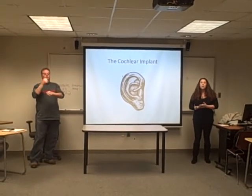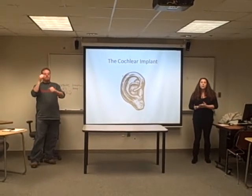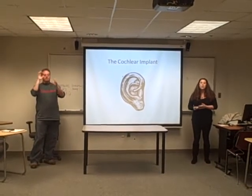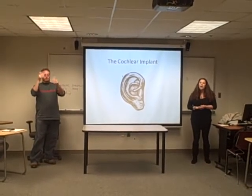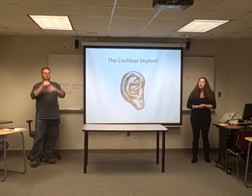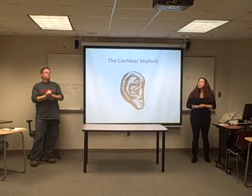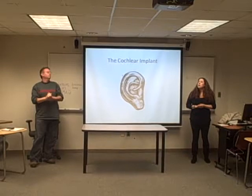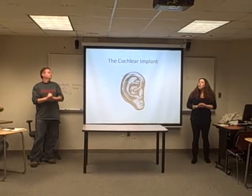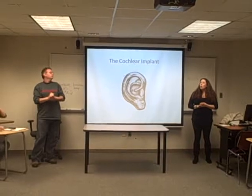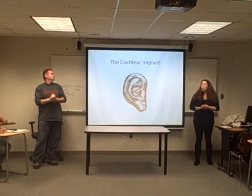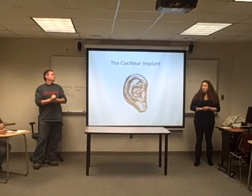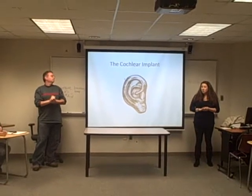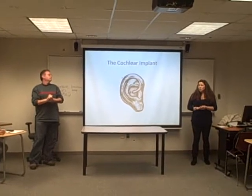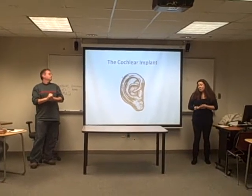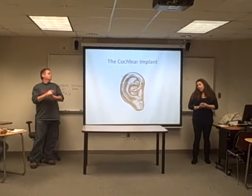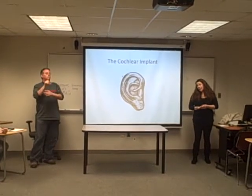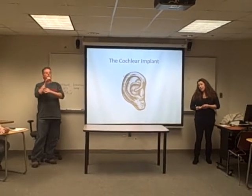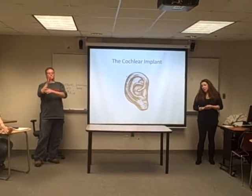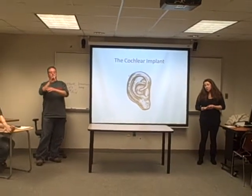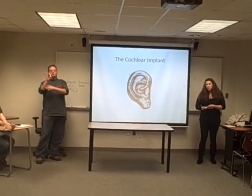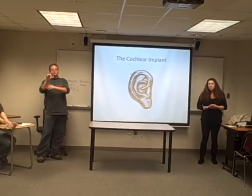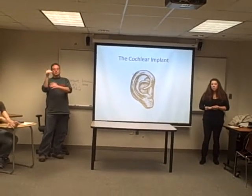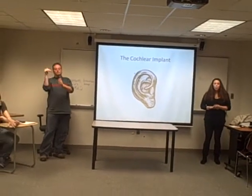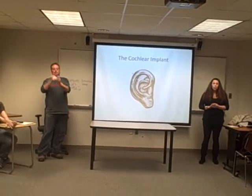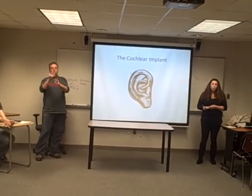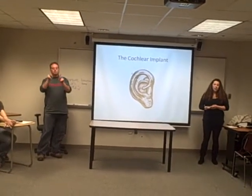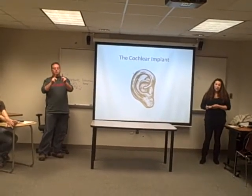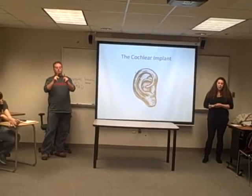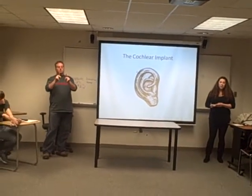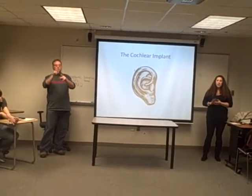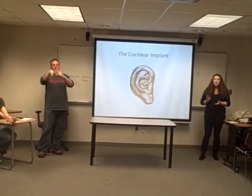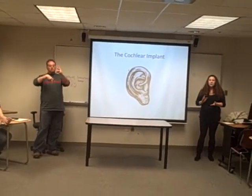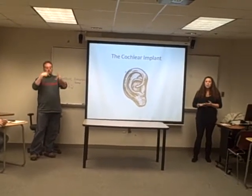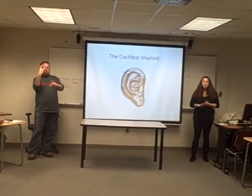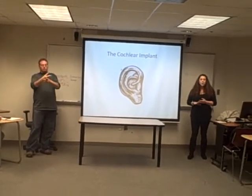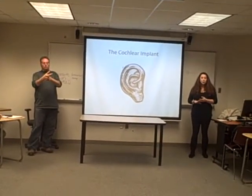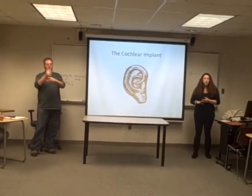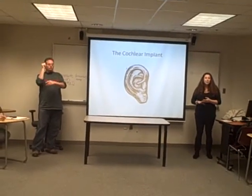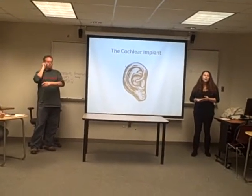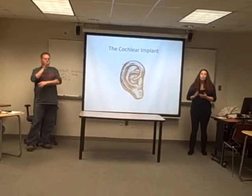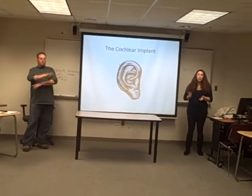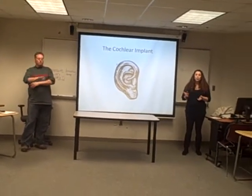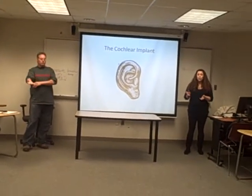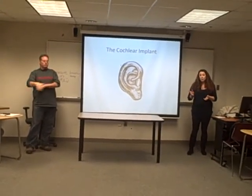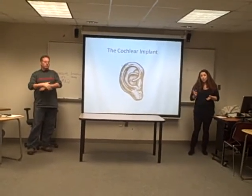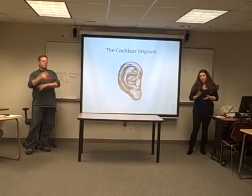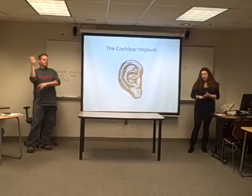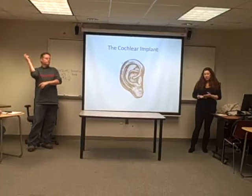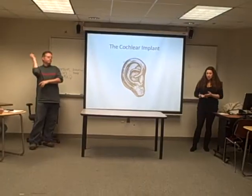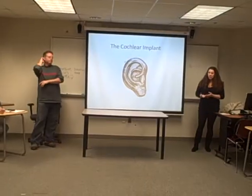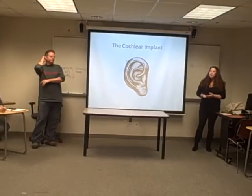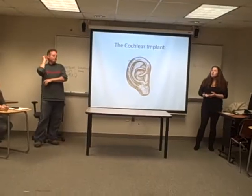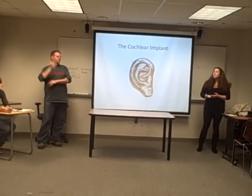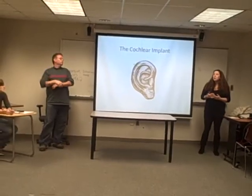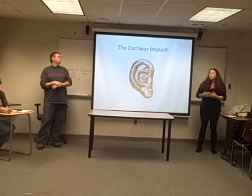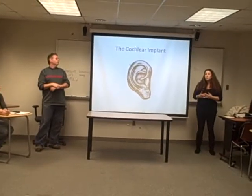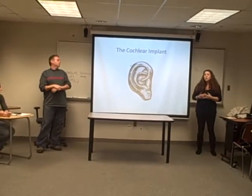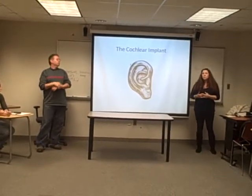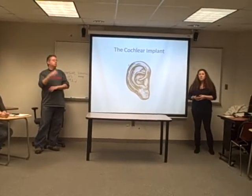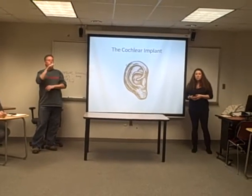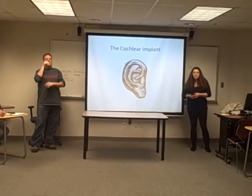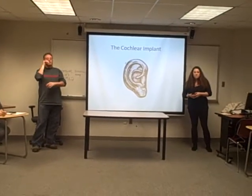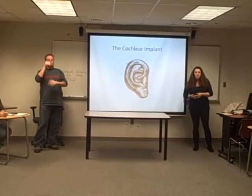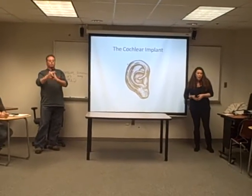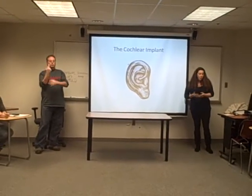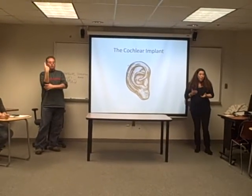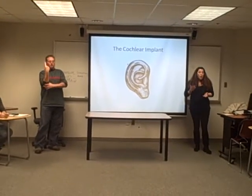had reported that 188,000 people worldwide, and that's adults and children, wear cochlear implants. My daughter is